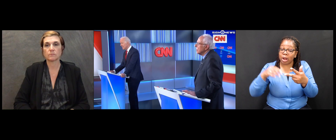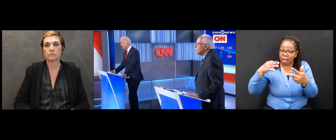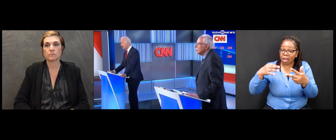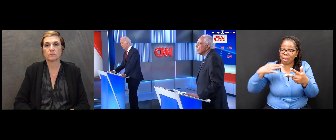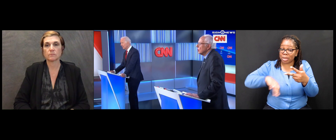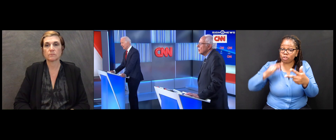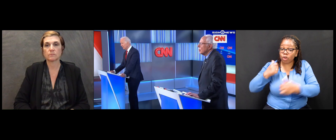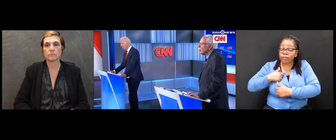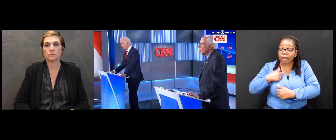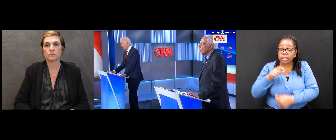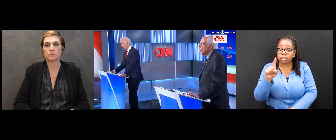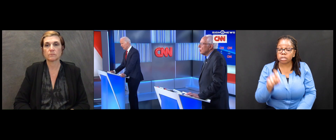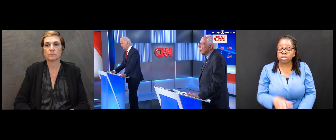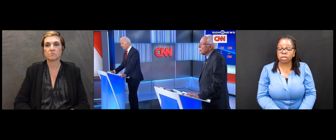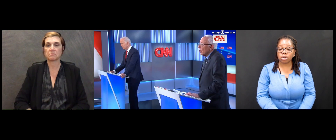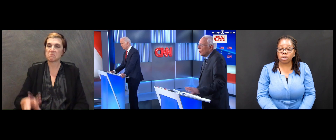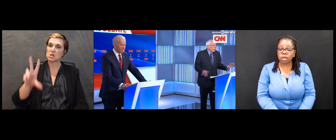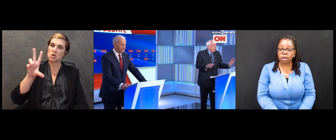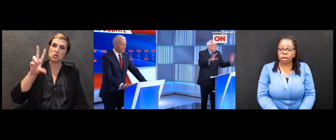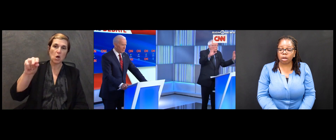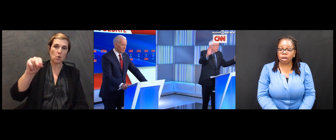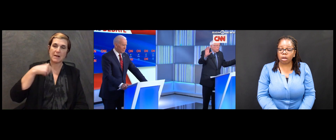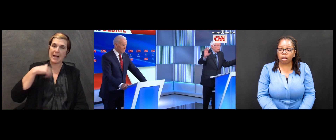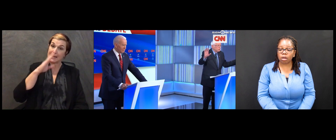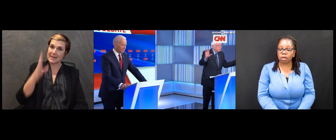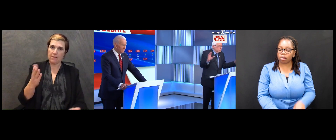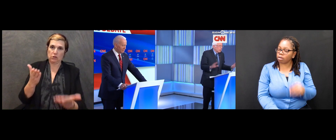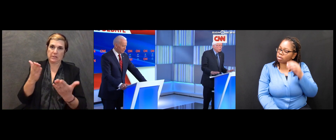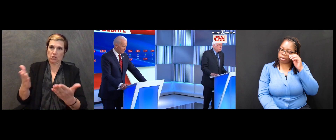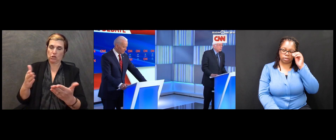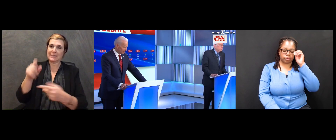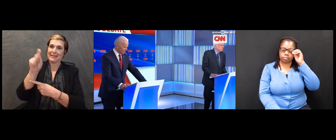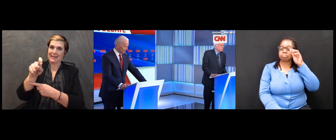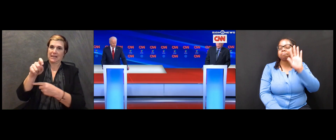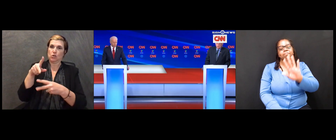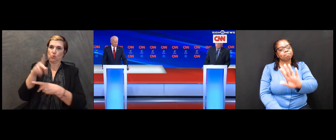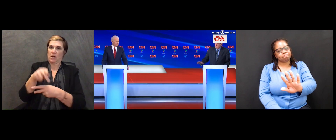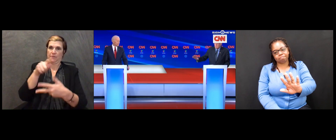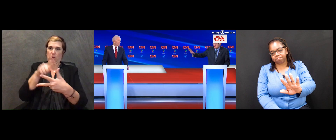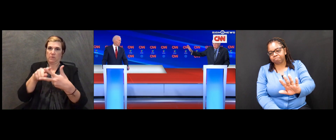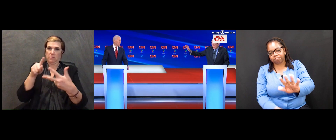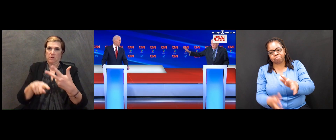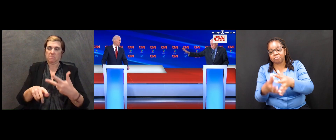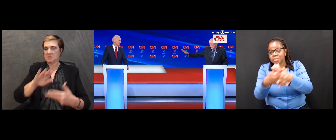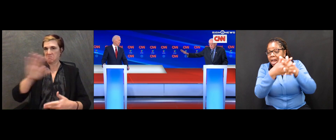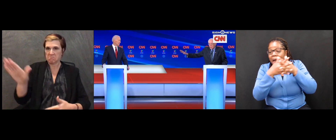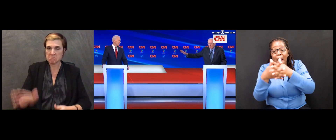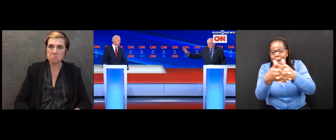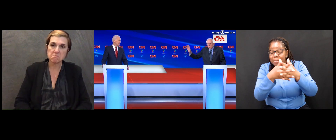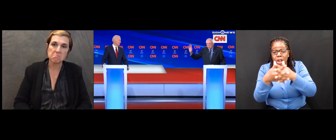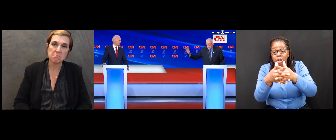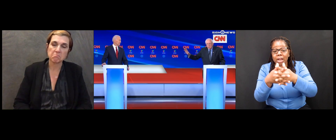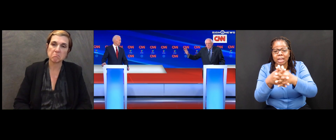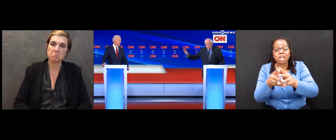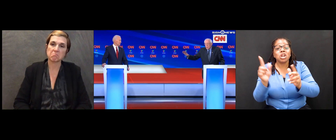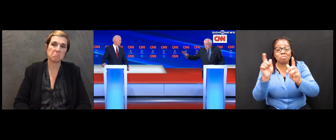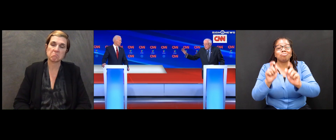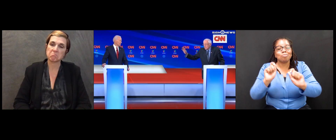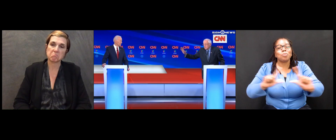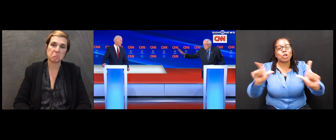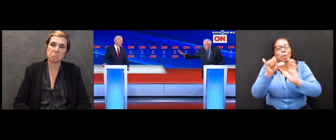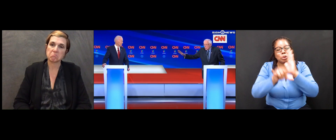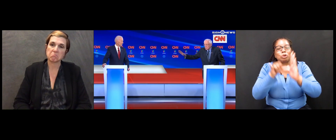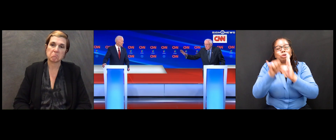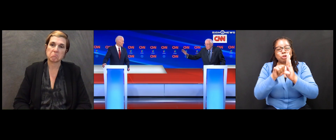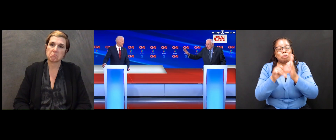the need to cut any of those programs. Okay, all that I would say to the American people, go to YouTube. It's all over the place. Joe said it many, many